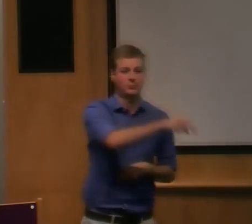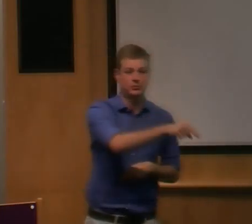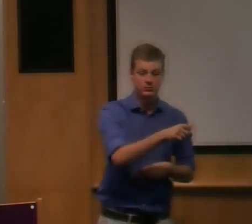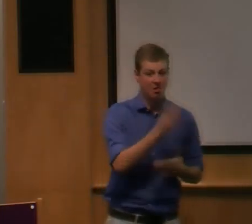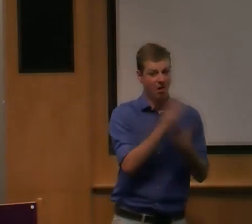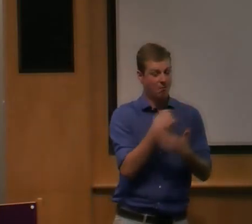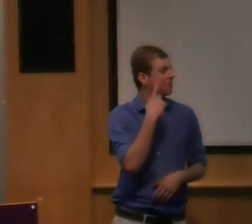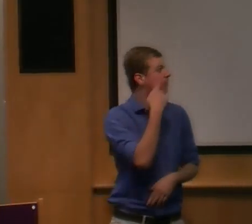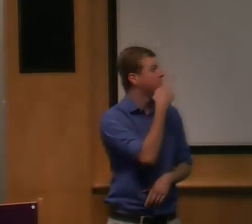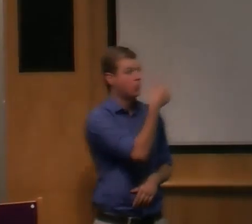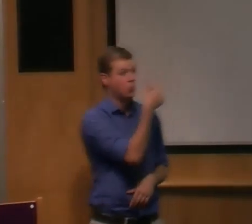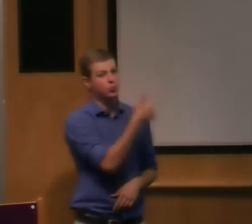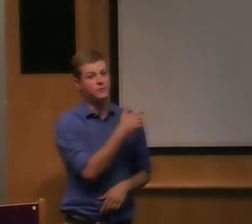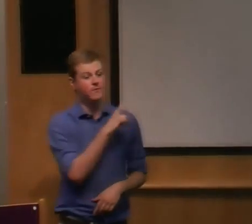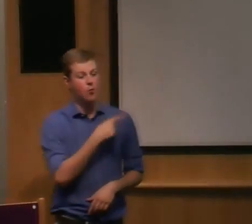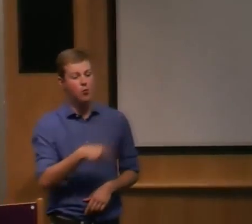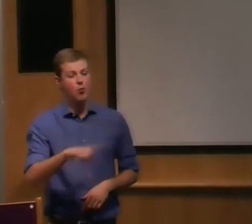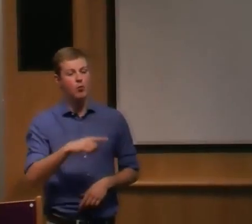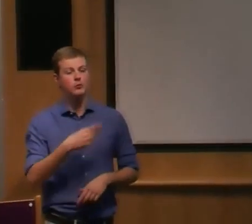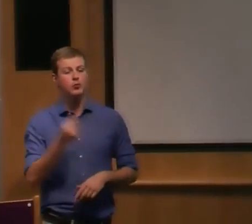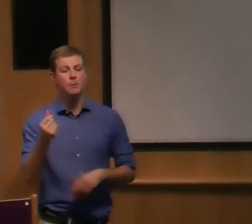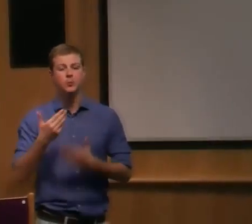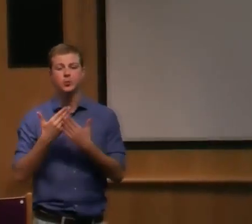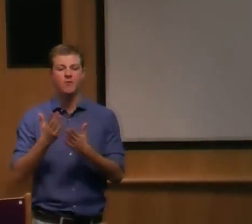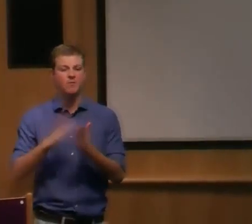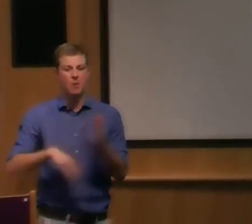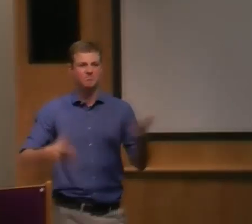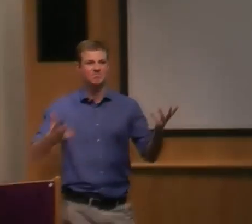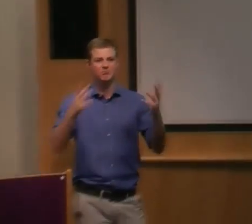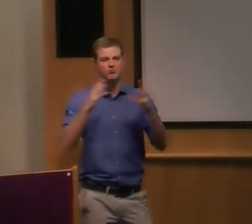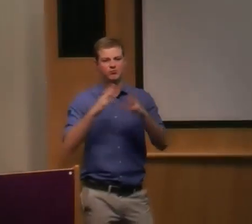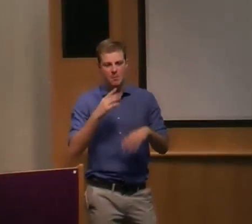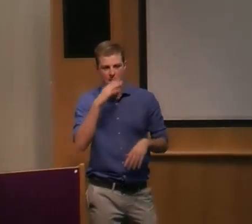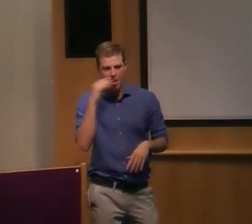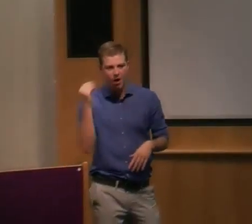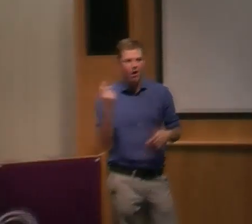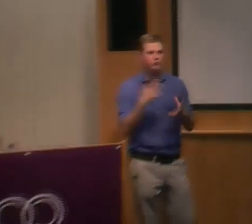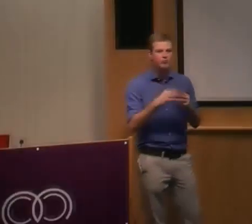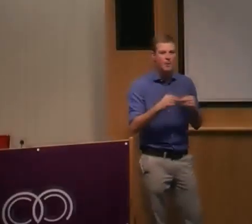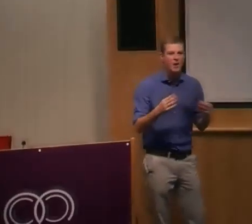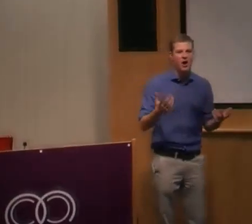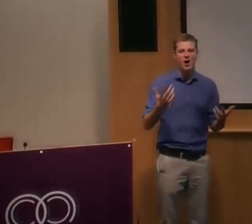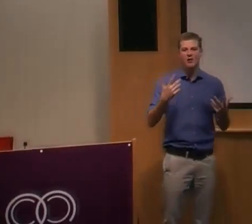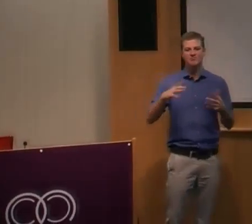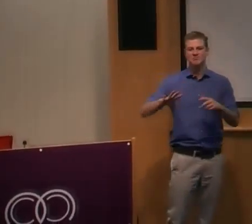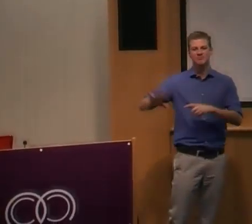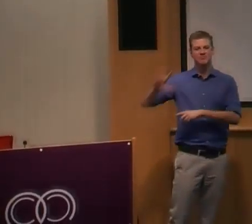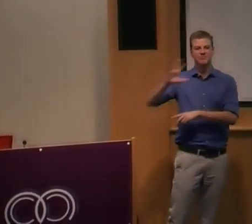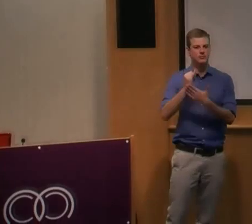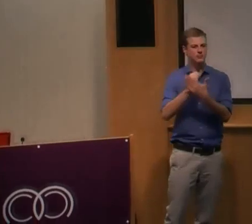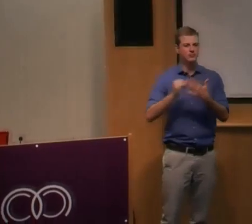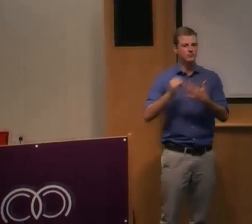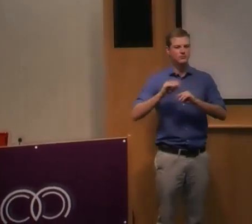get the budget support to be able to go and do that. So you can have students coming from Belgium,